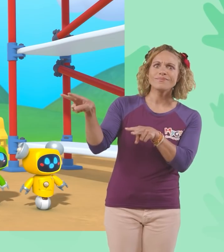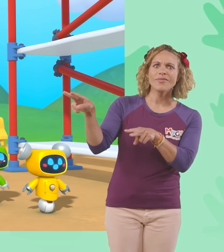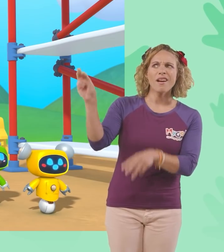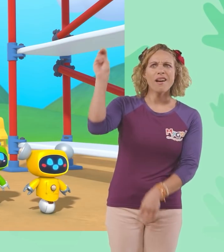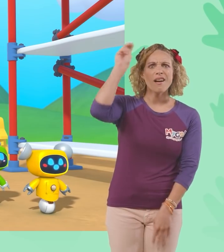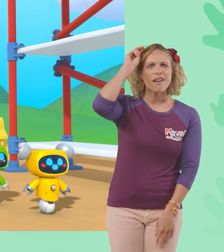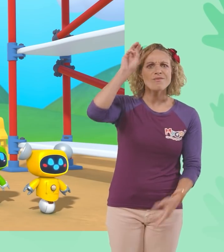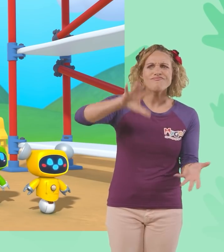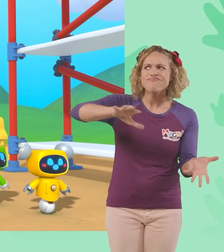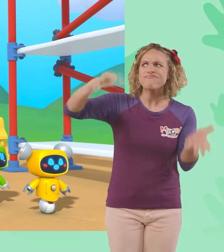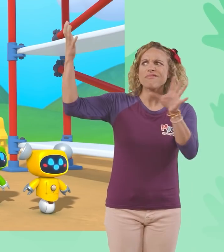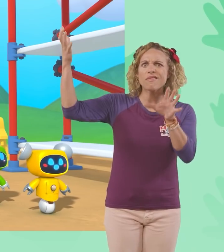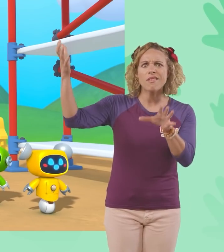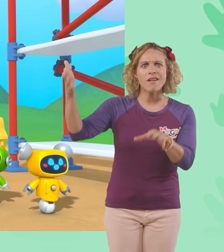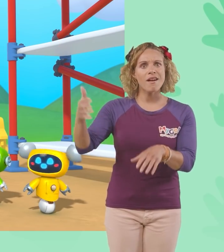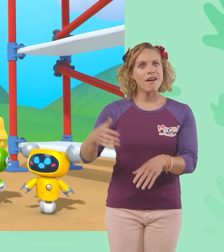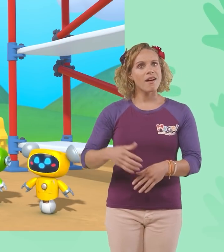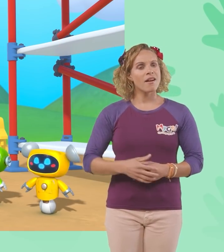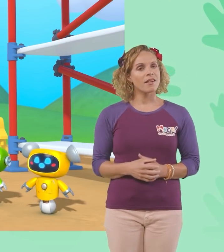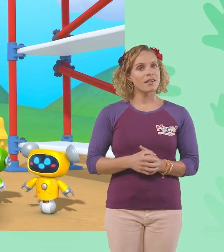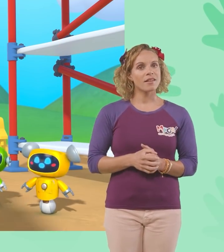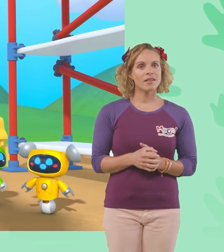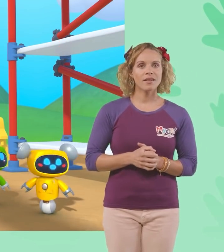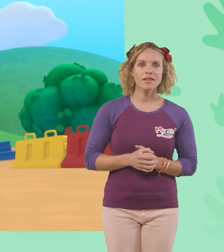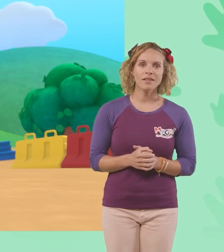Look at all the mess Max is causing.